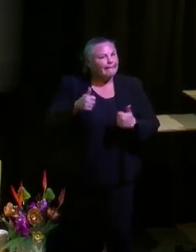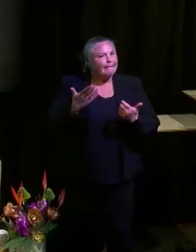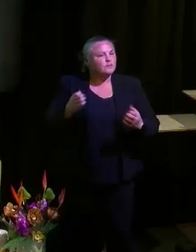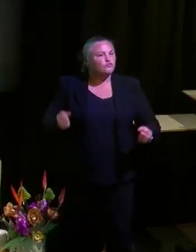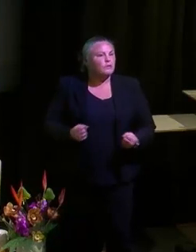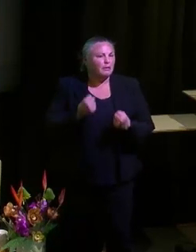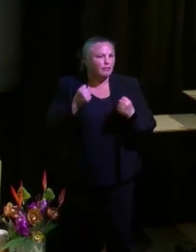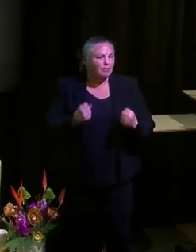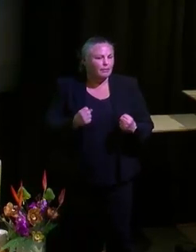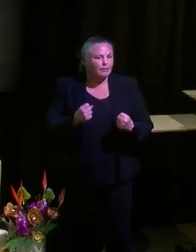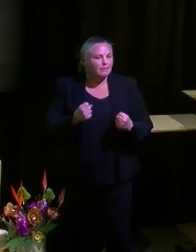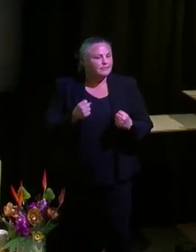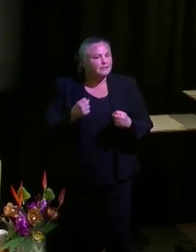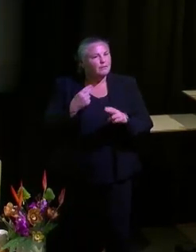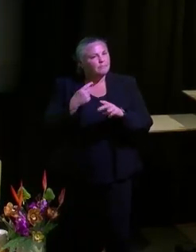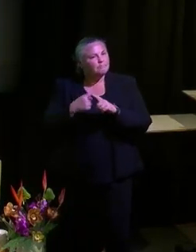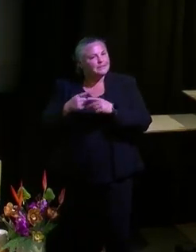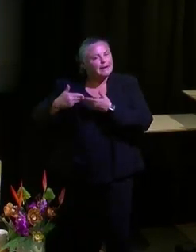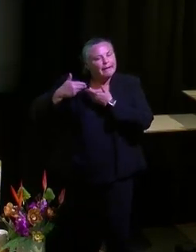and the legacy of each of our communities.